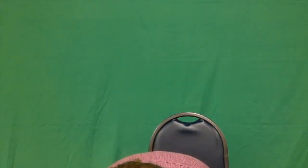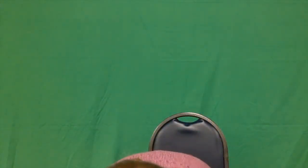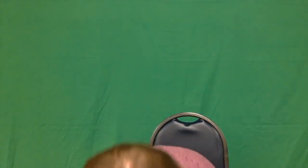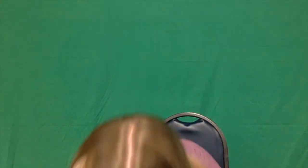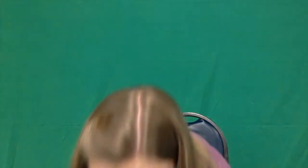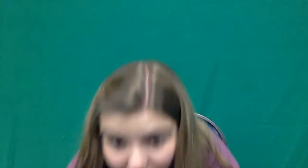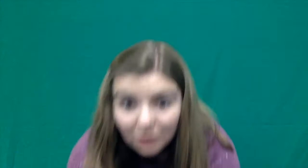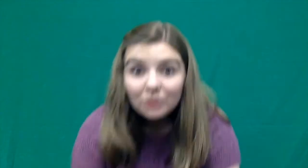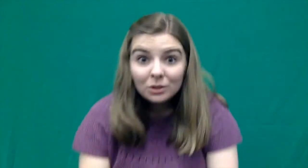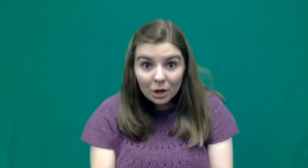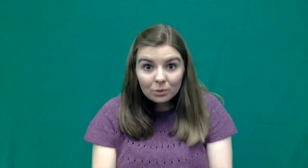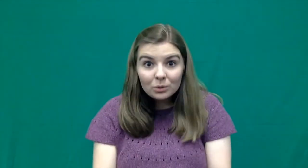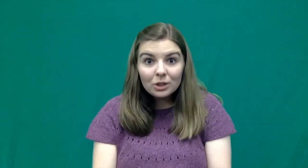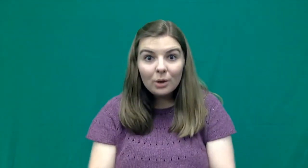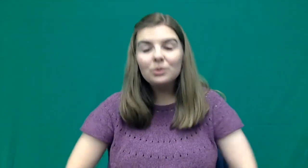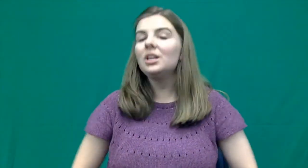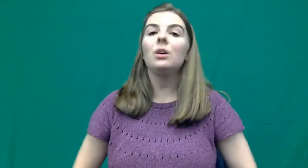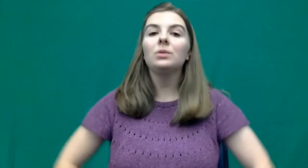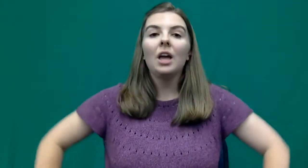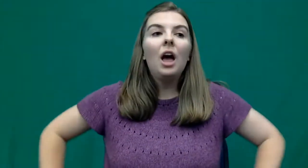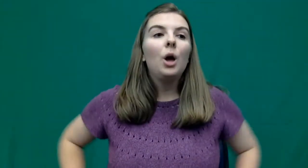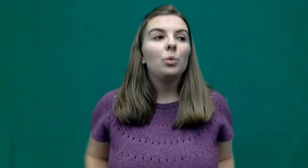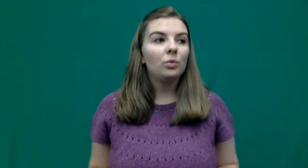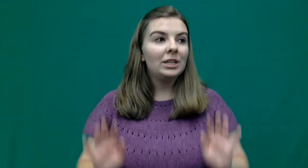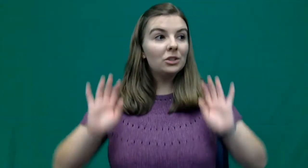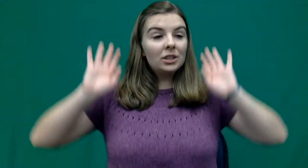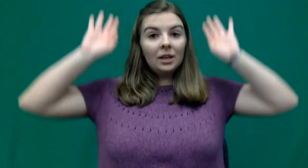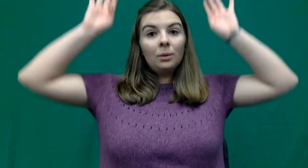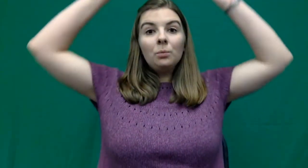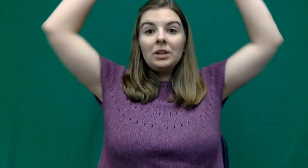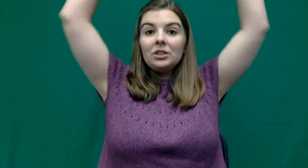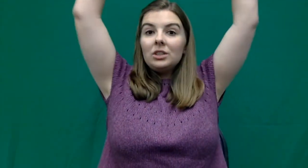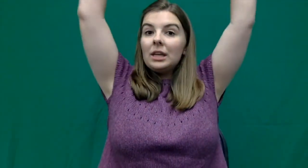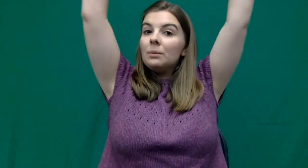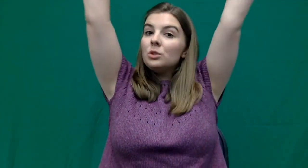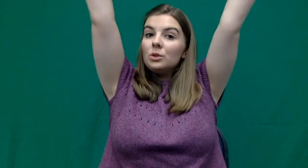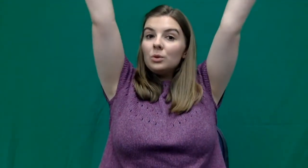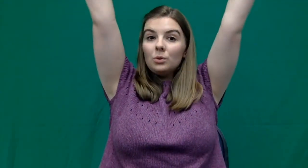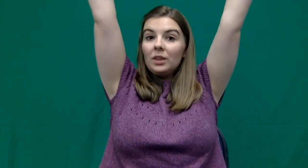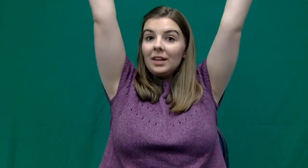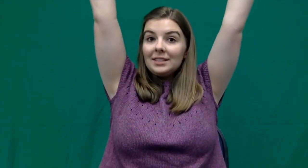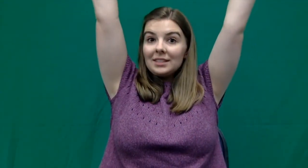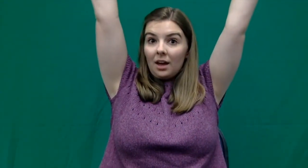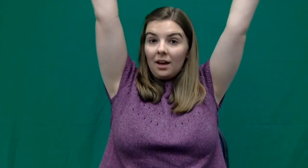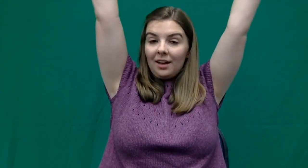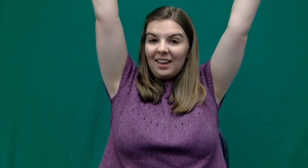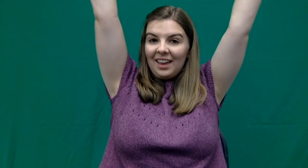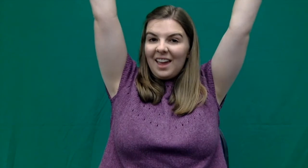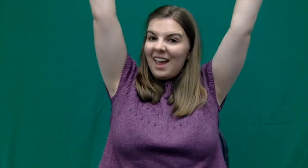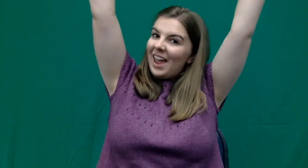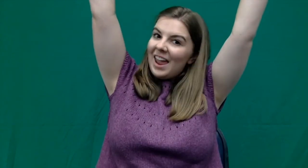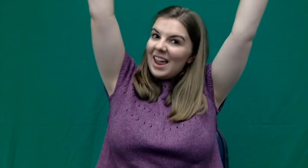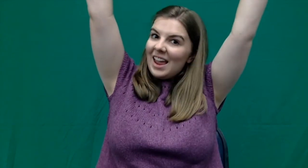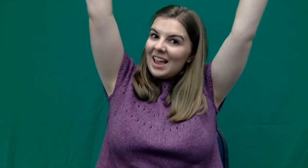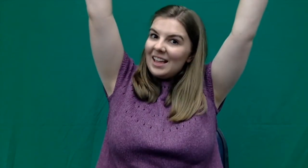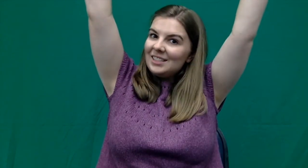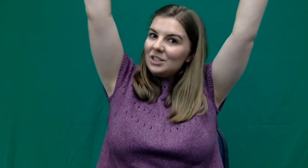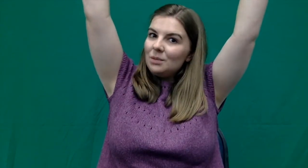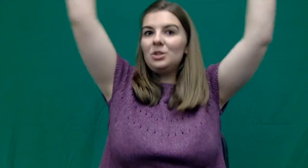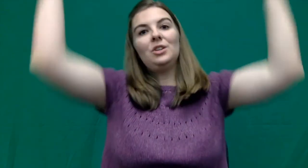to your toes, toes, toes. Reach them to the sky. And touch them to your